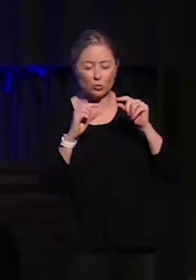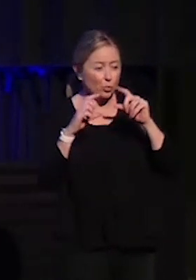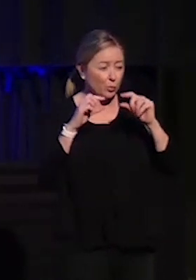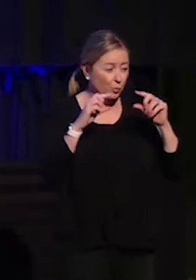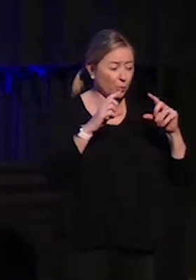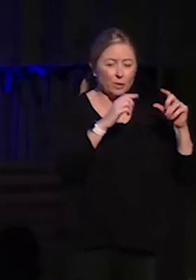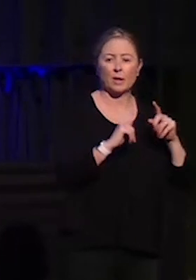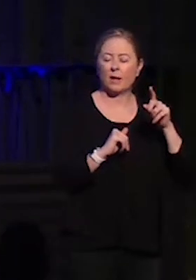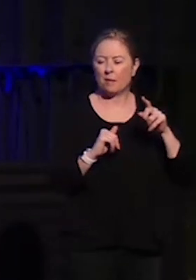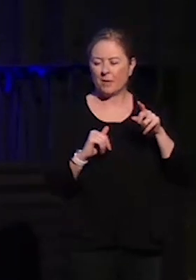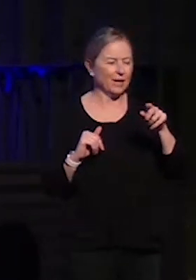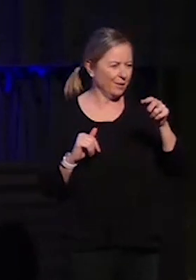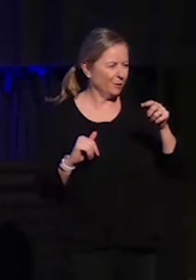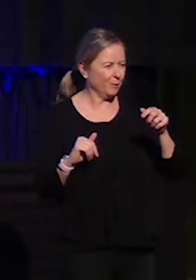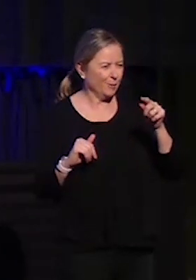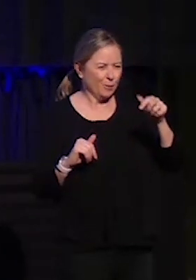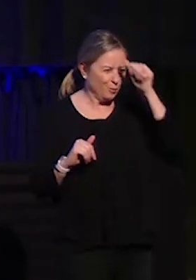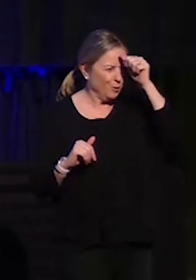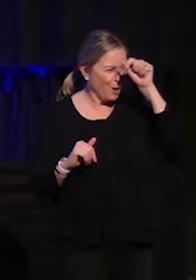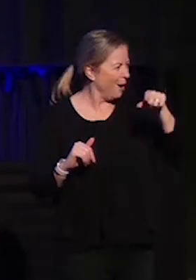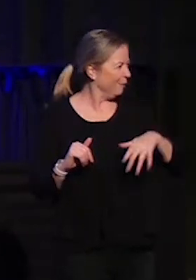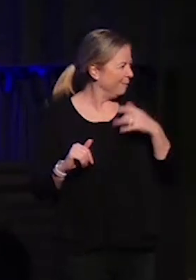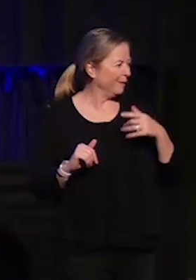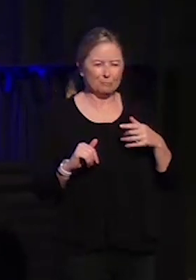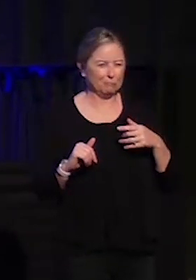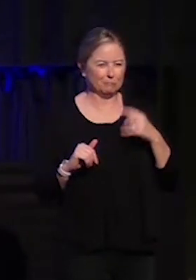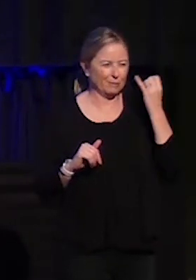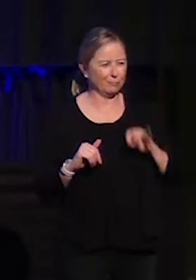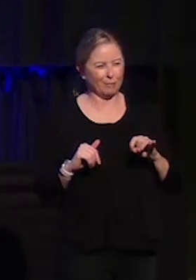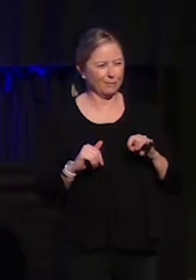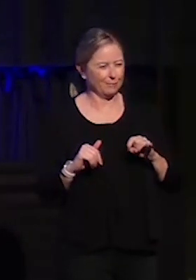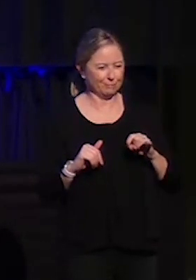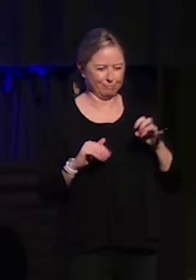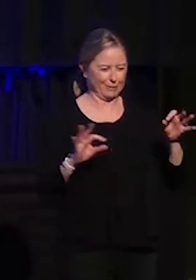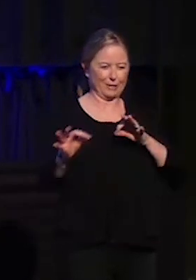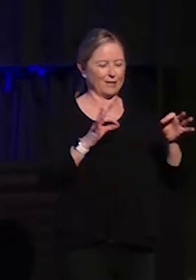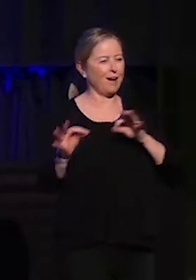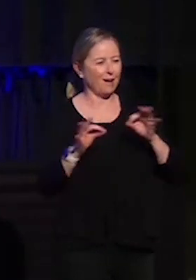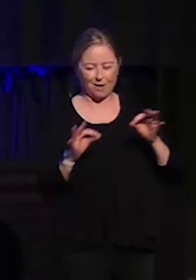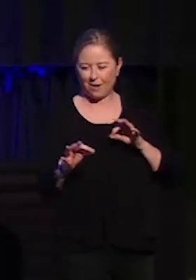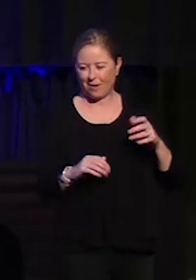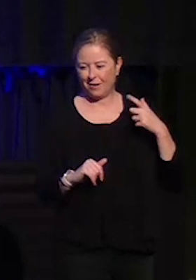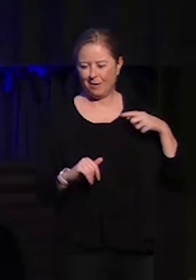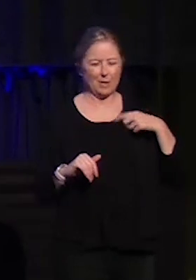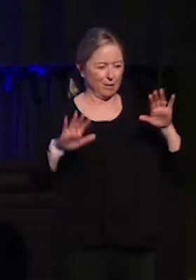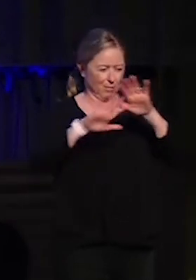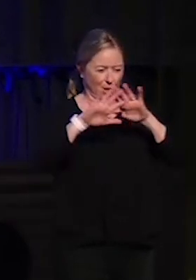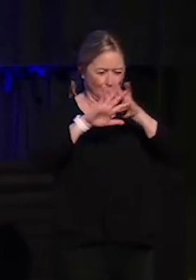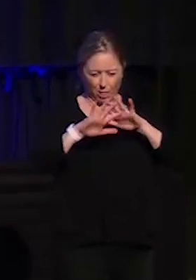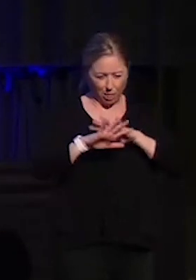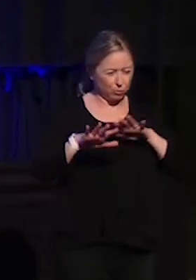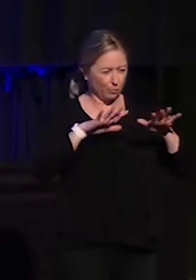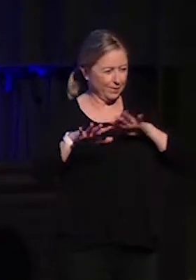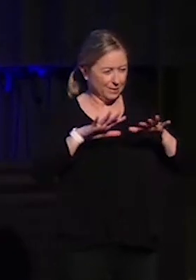it just gives us that gut feeling that, hey, this is actually not good design, right? And that's because it's a cluttered interface, which